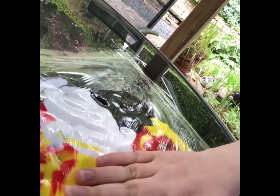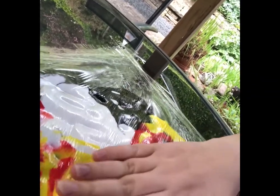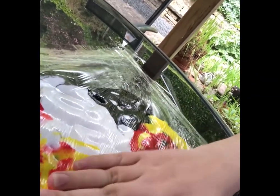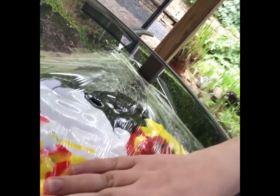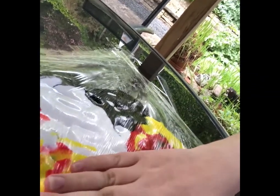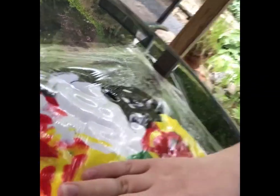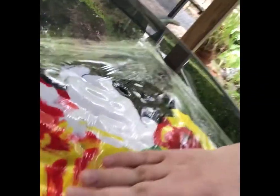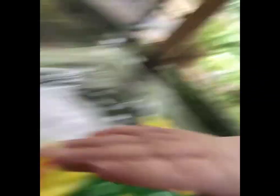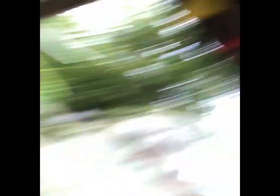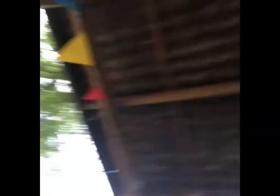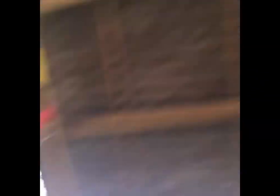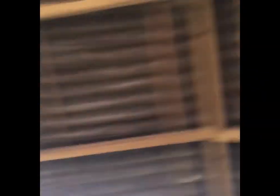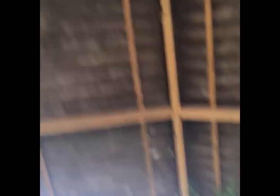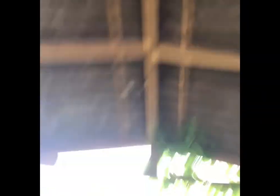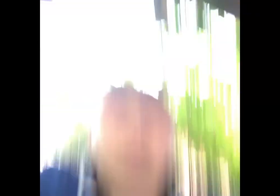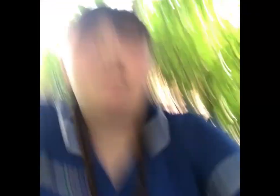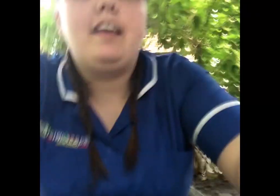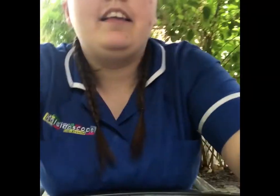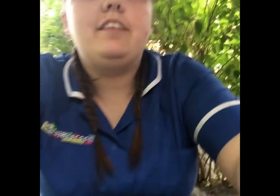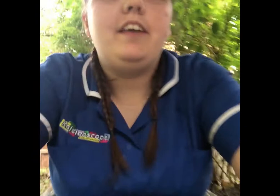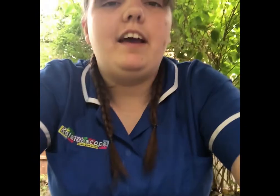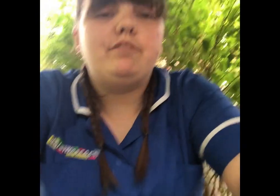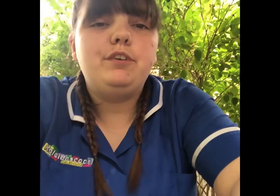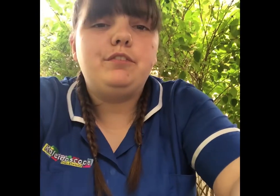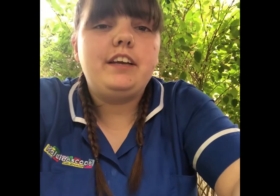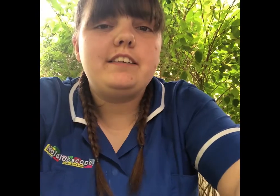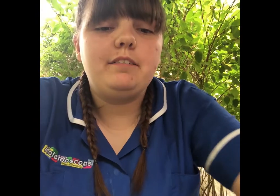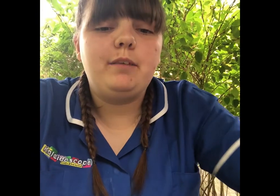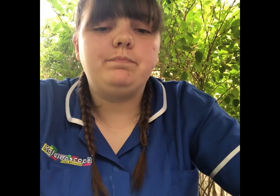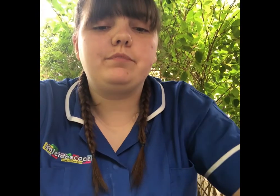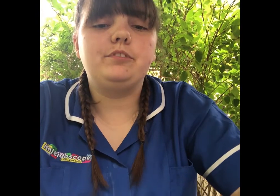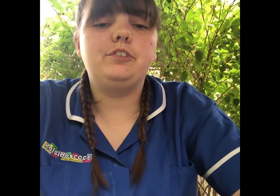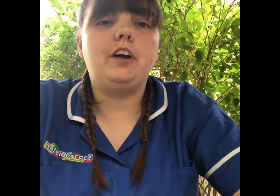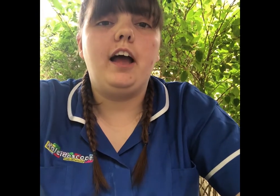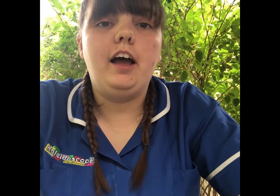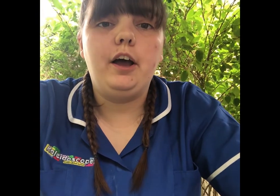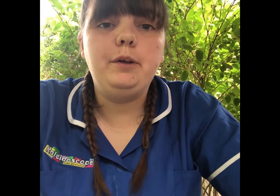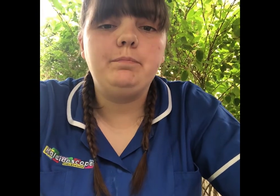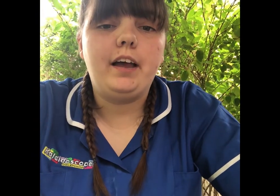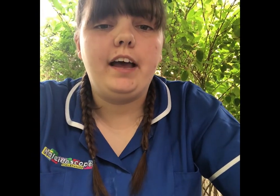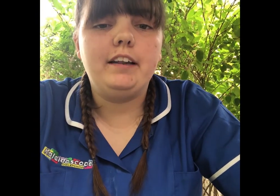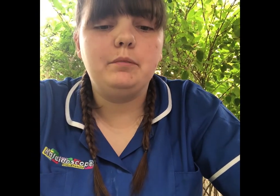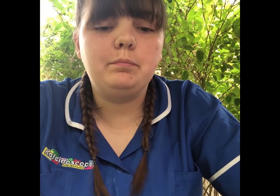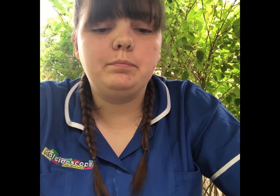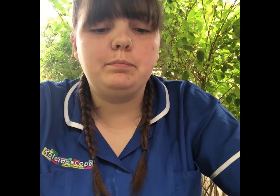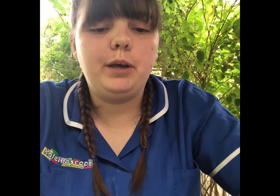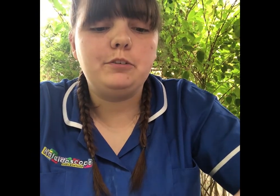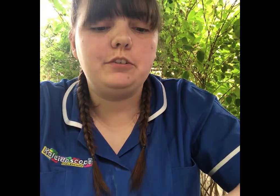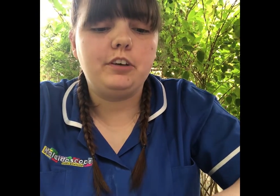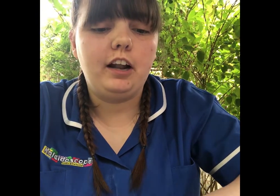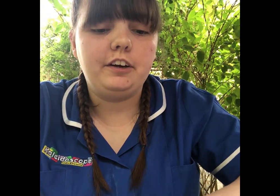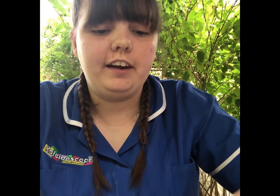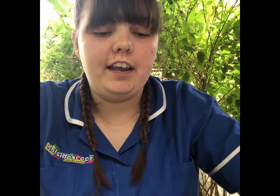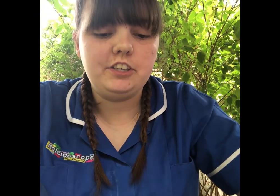it's nice and simple. So yeah, feel free to try it at home and post your colour